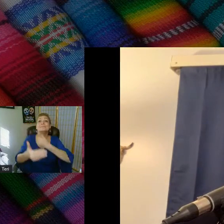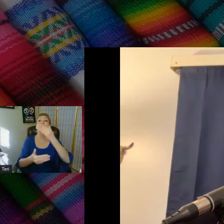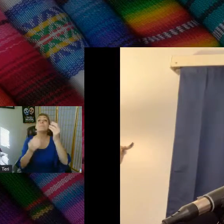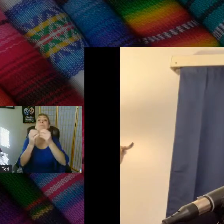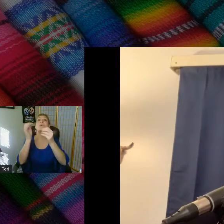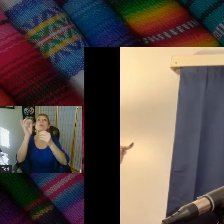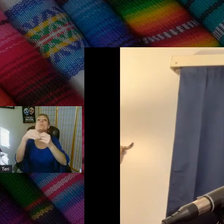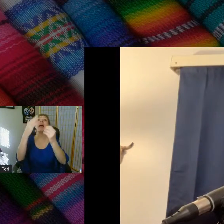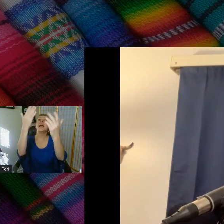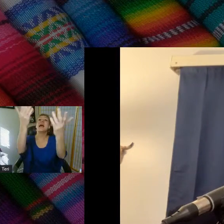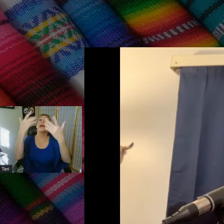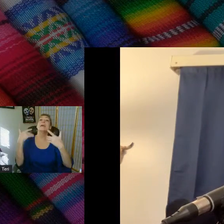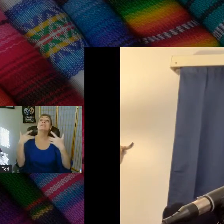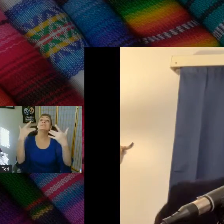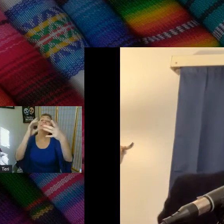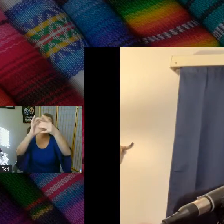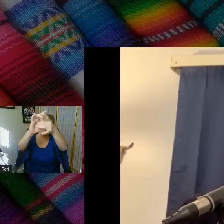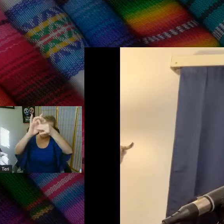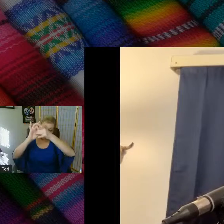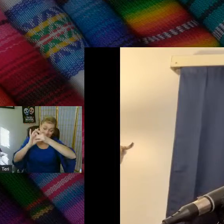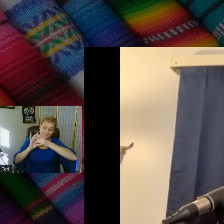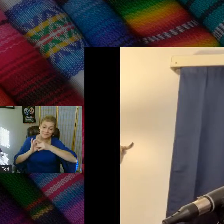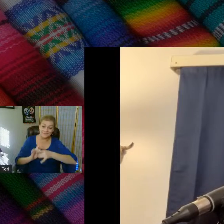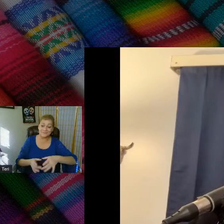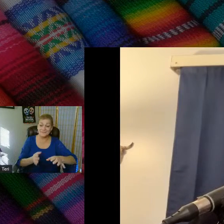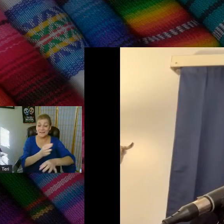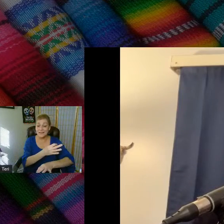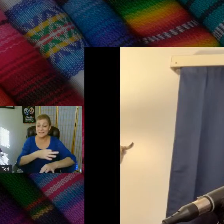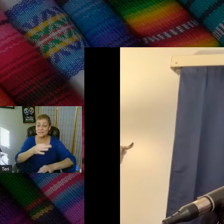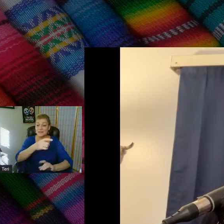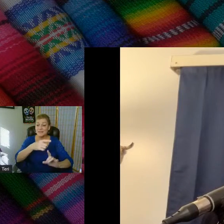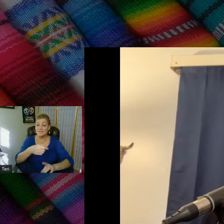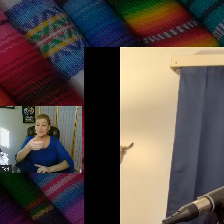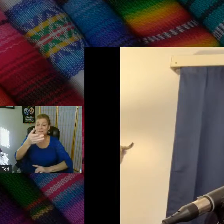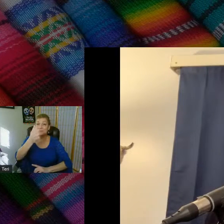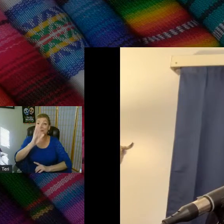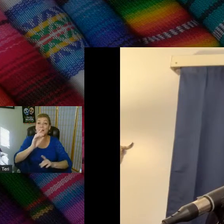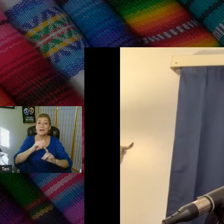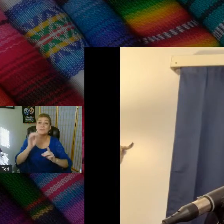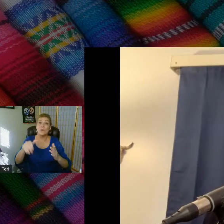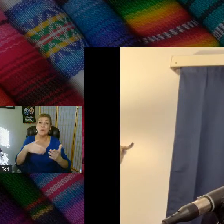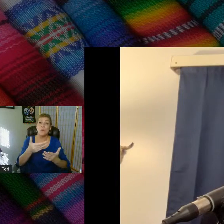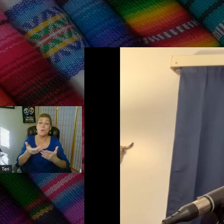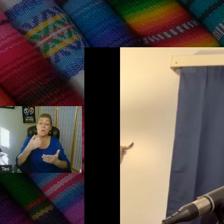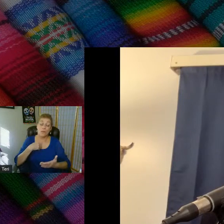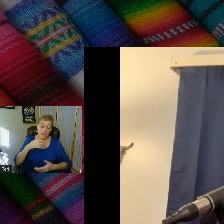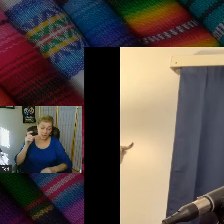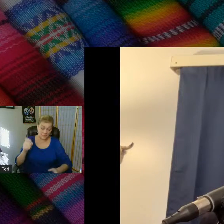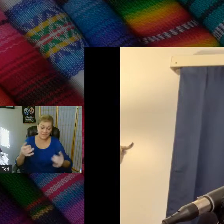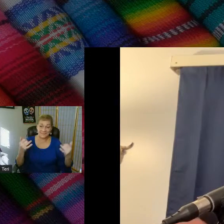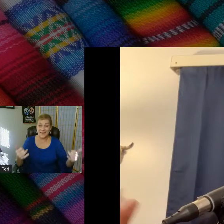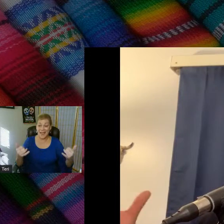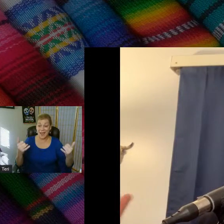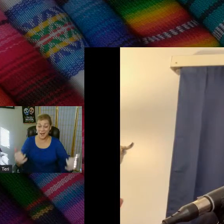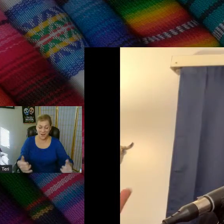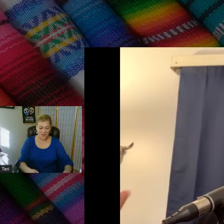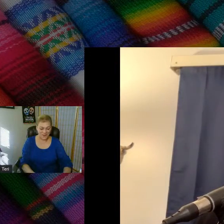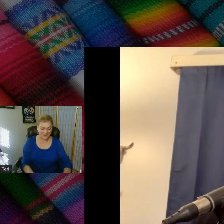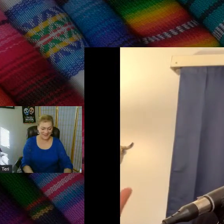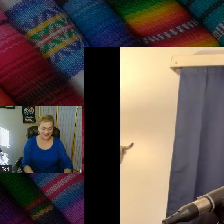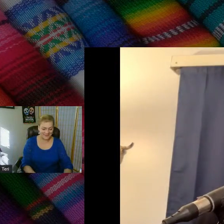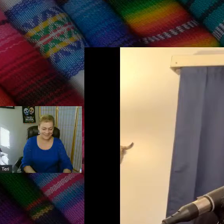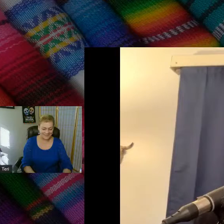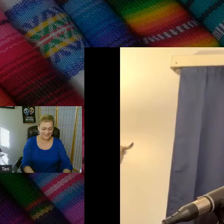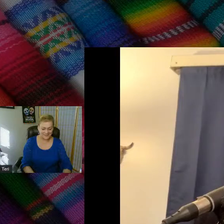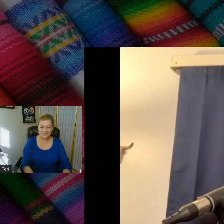more than time. The Spirit of God is all that I am now. The Spirit